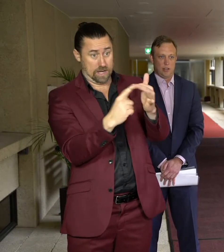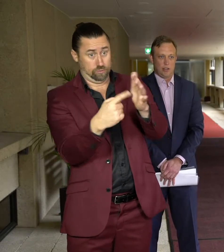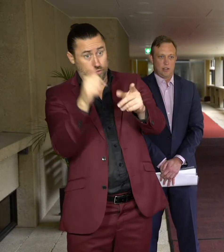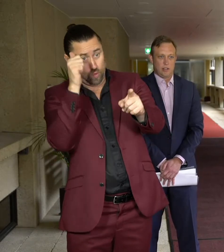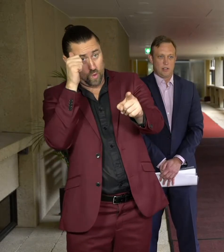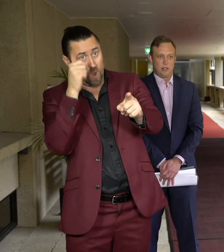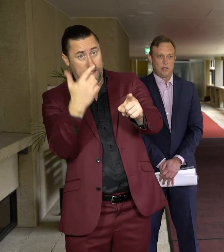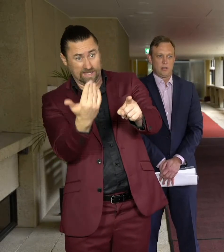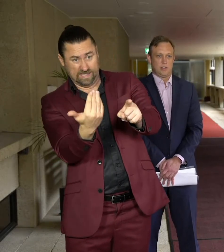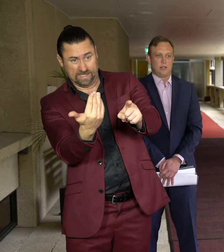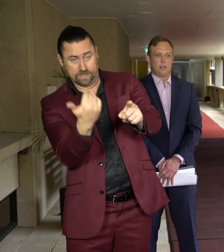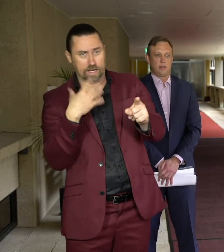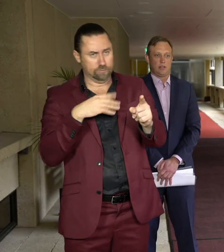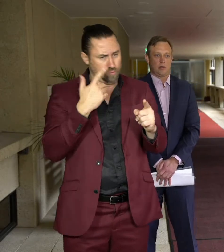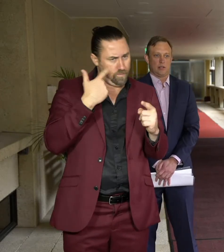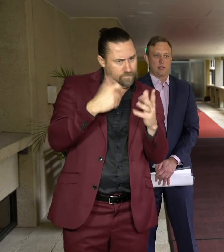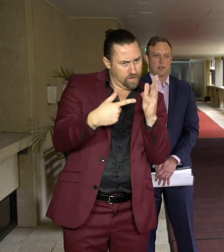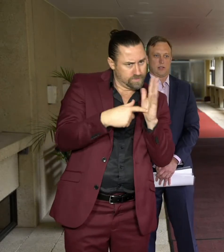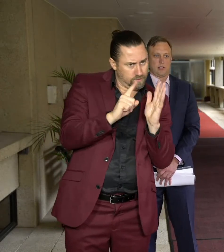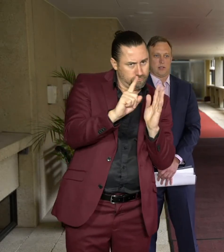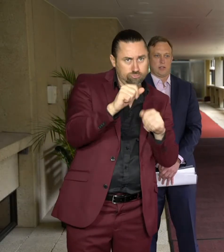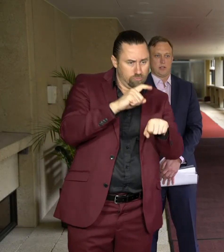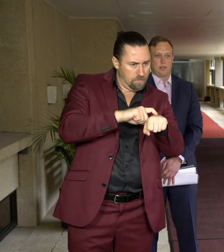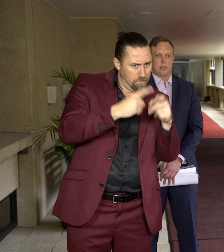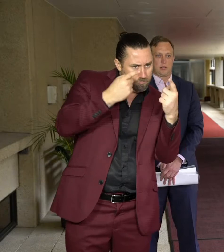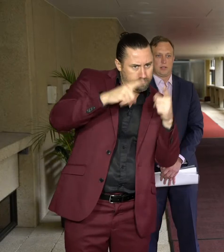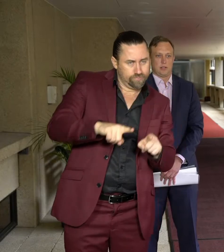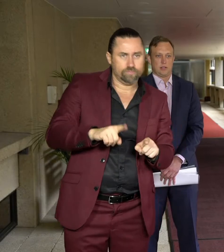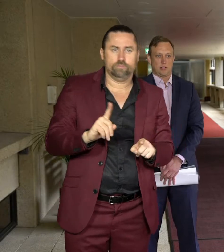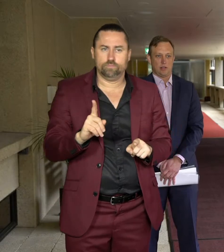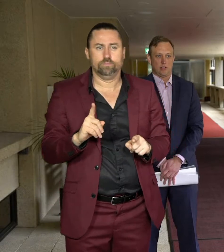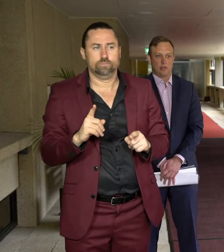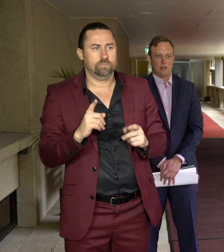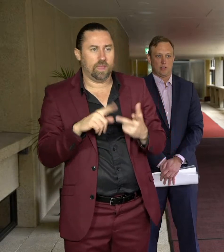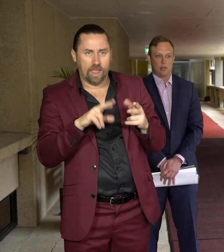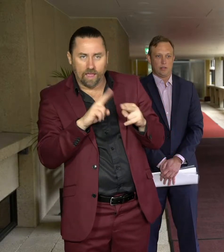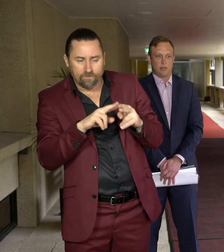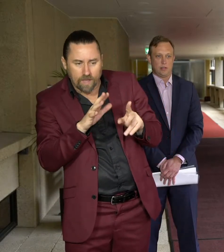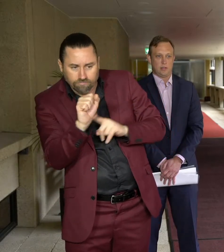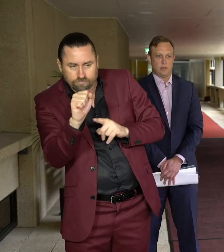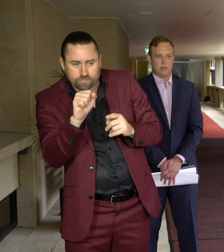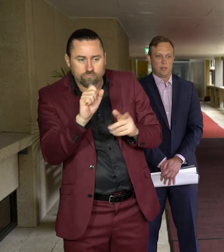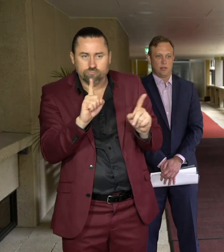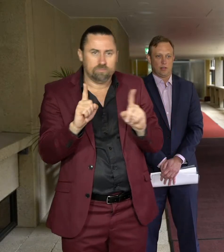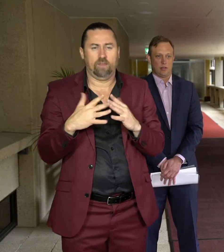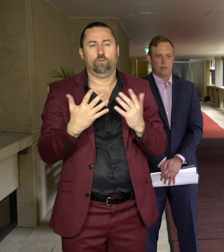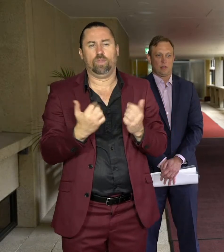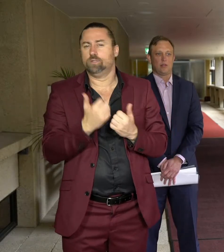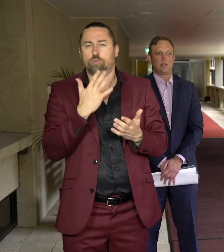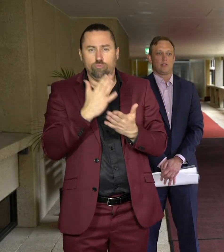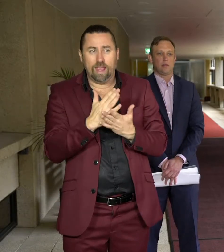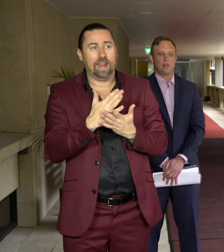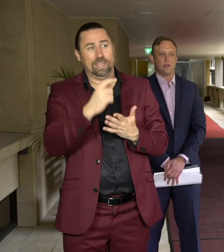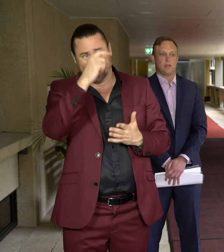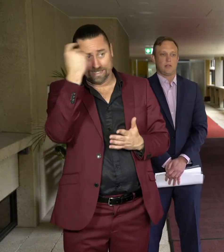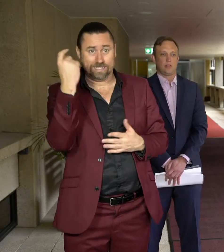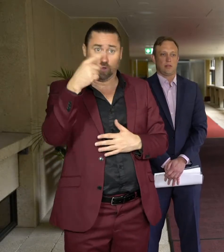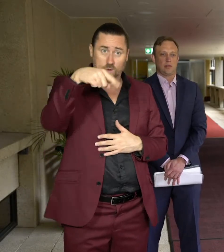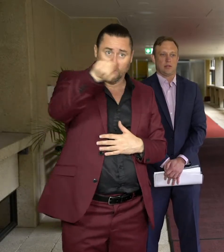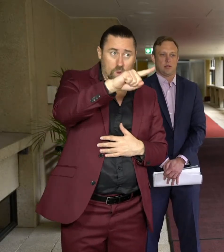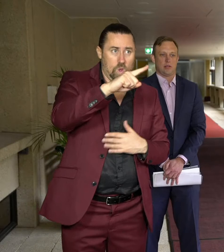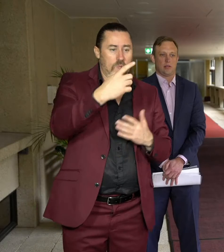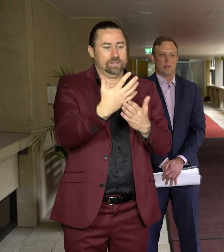contact us and narrow down whether they've been there in the exposure time frame. So it's all about keeping the community